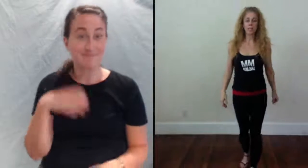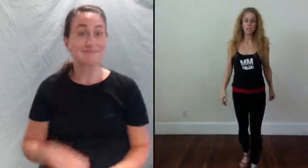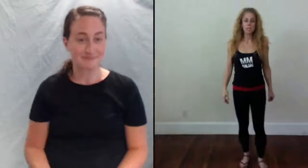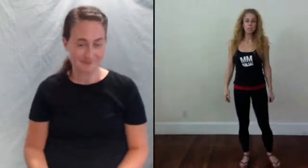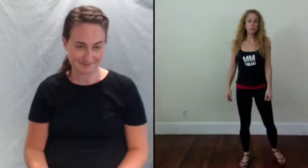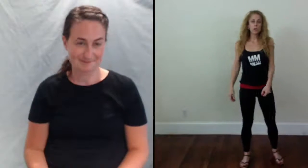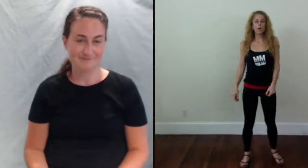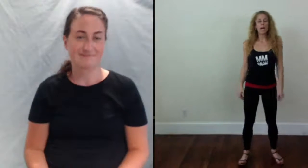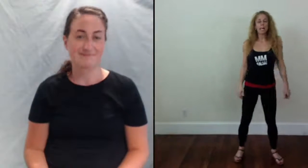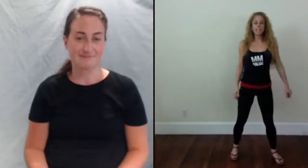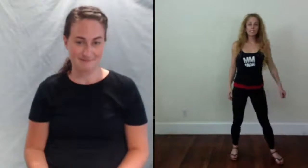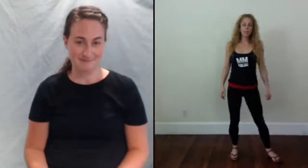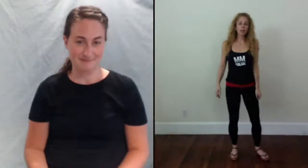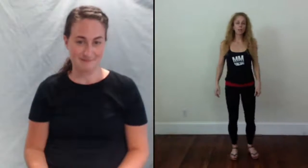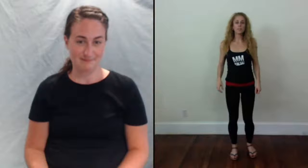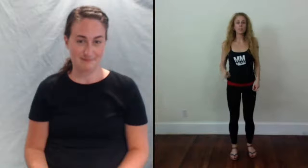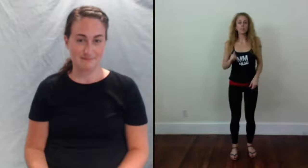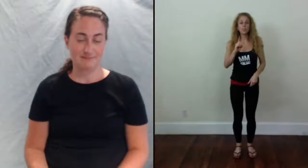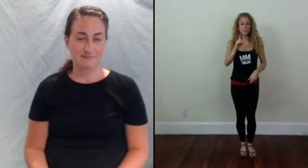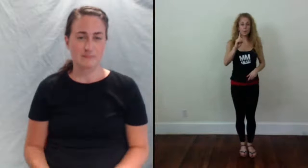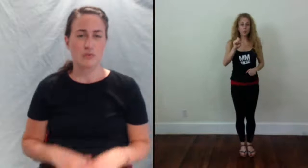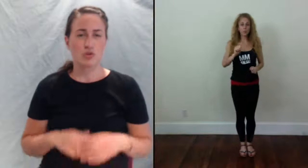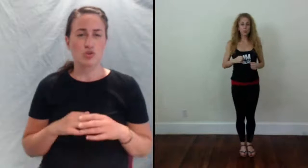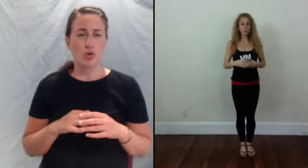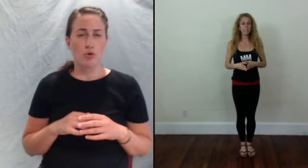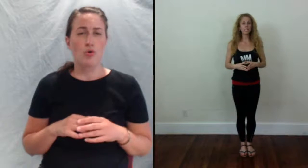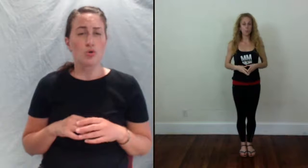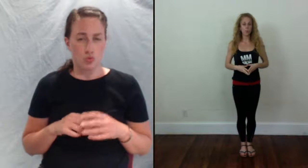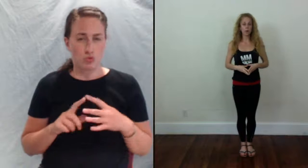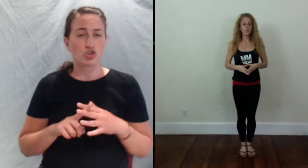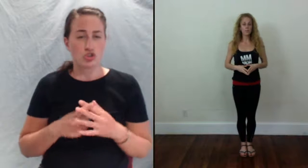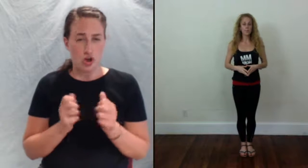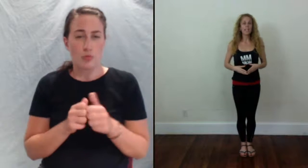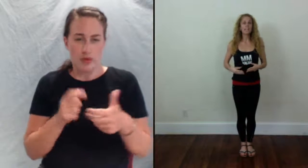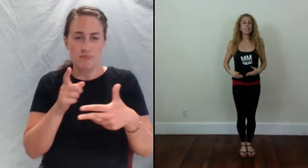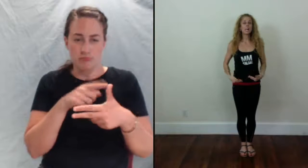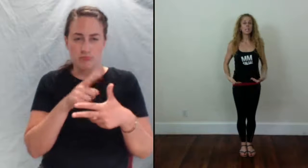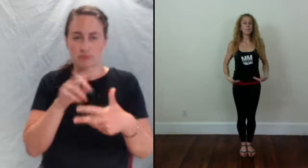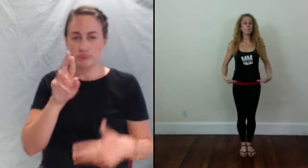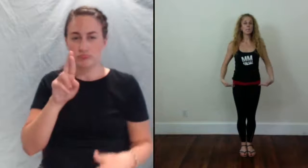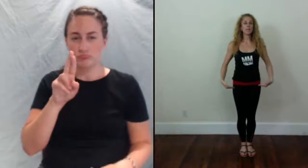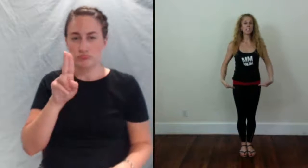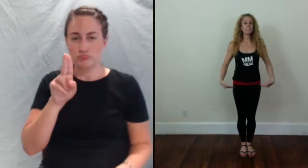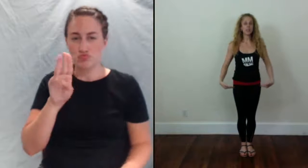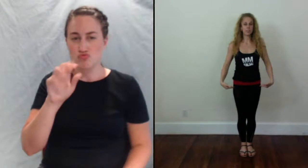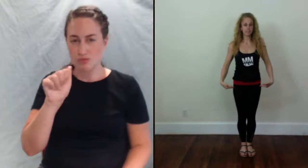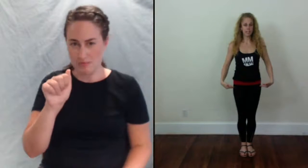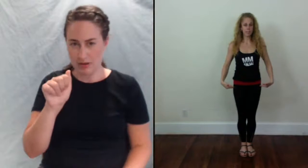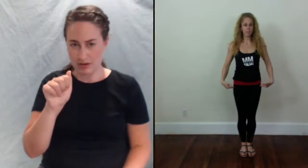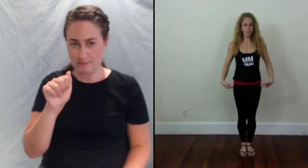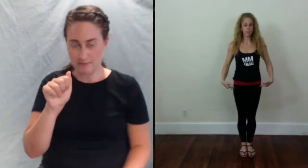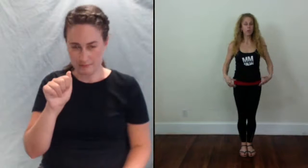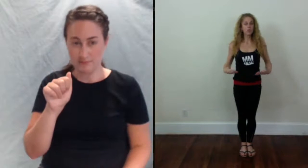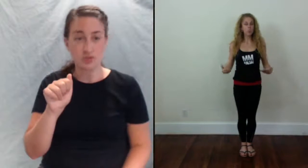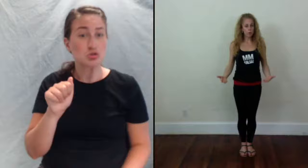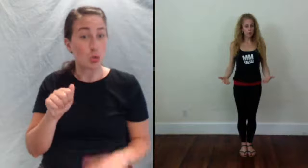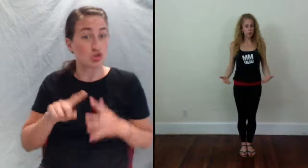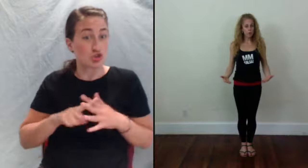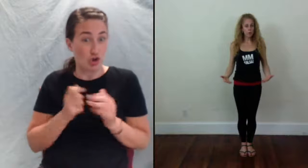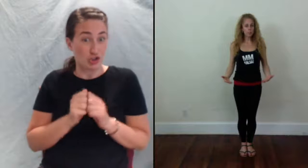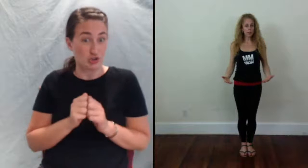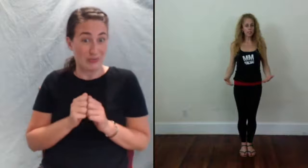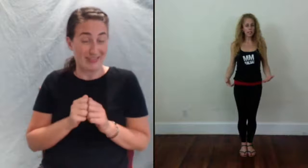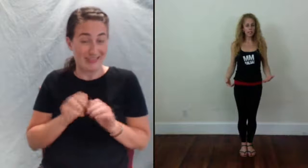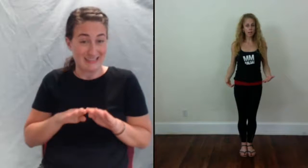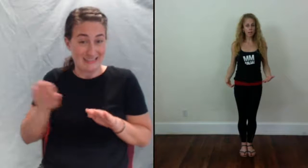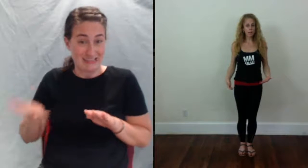Okay, so let's talk about the first step we're gonna do, that is rumba. It comes as a base out of the side step. So